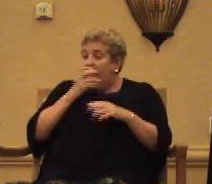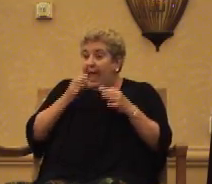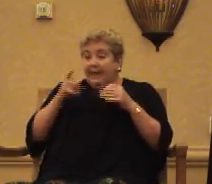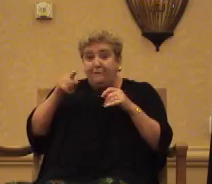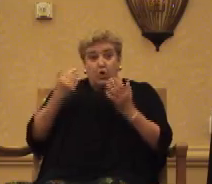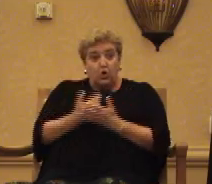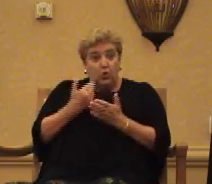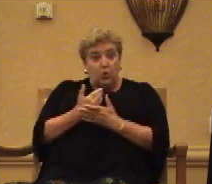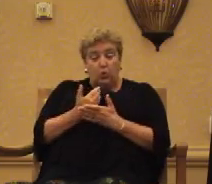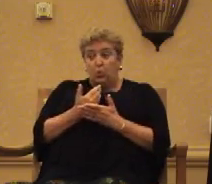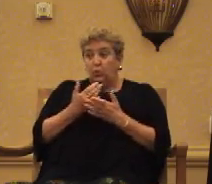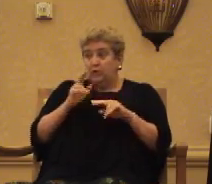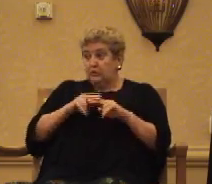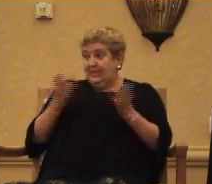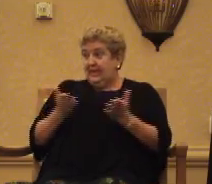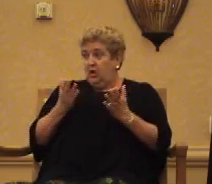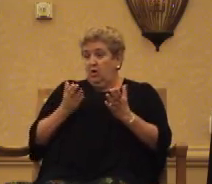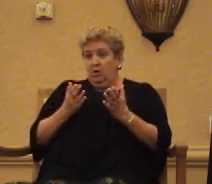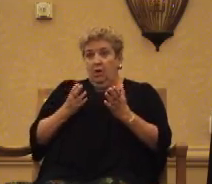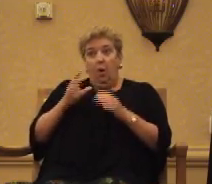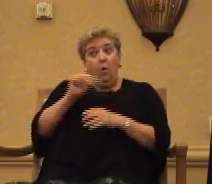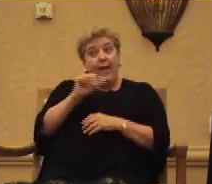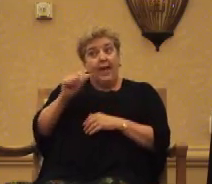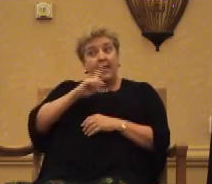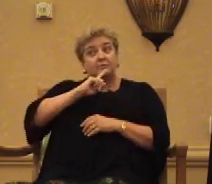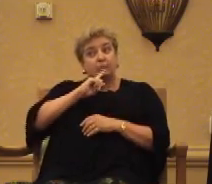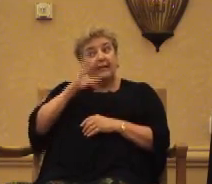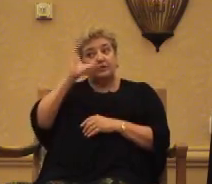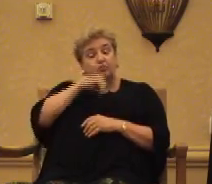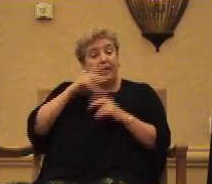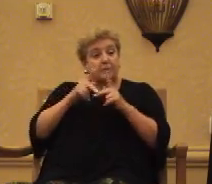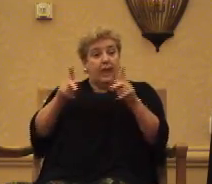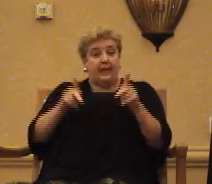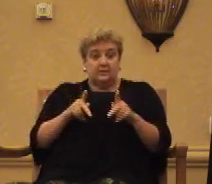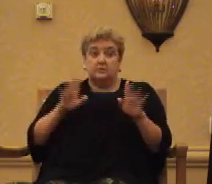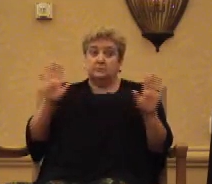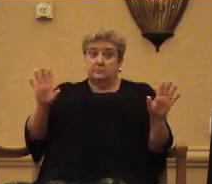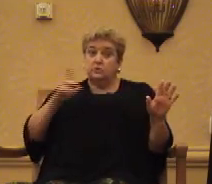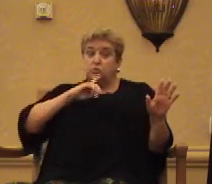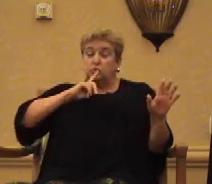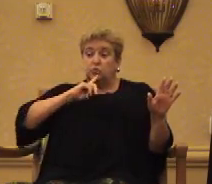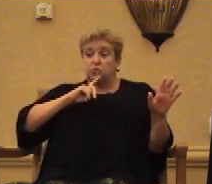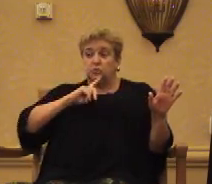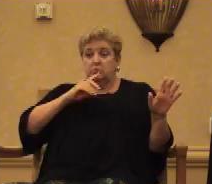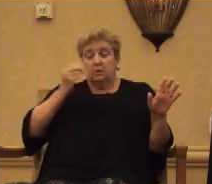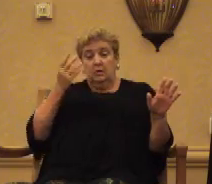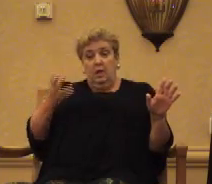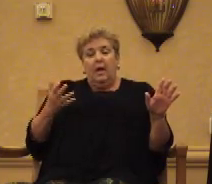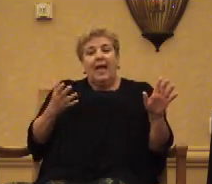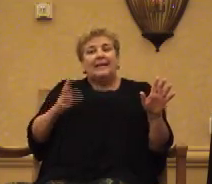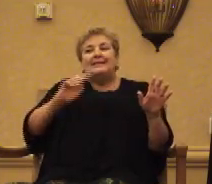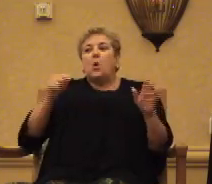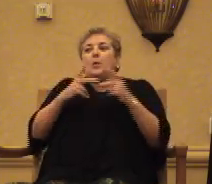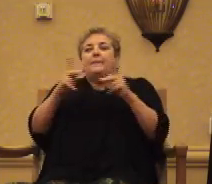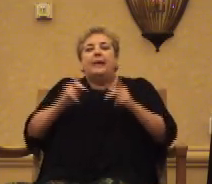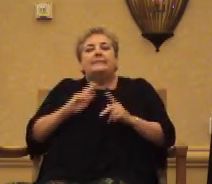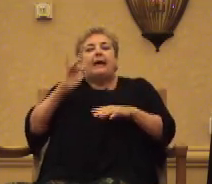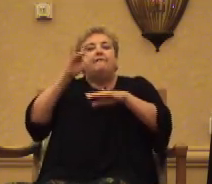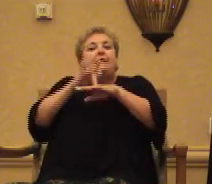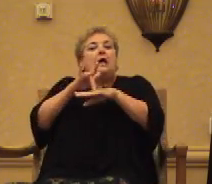new, AA is a strange place. I mean, it really is. It's the only place I've ever been to because of our second